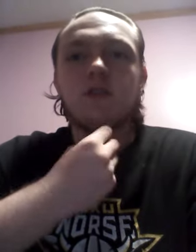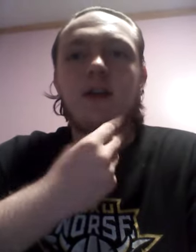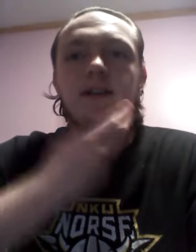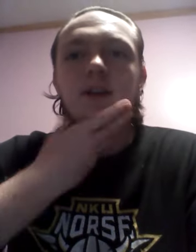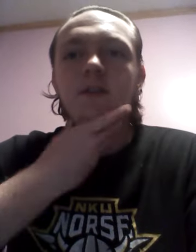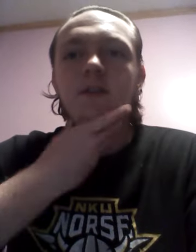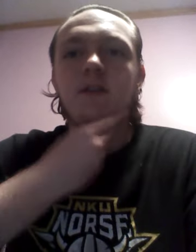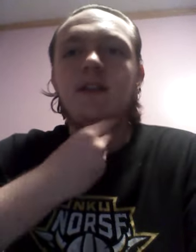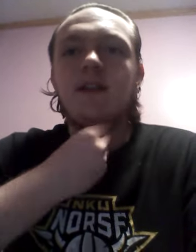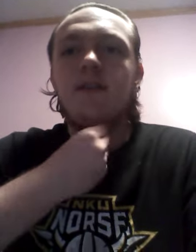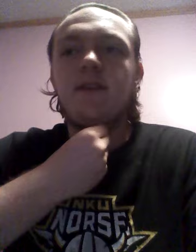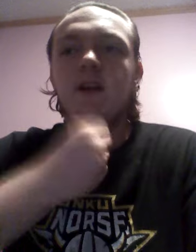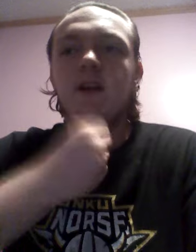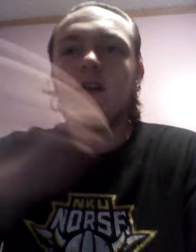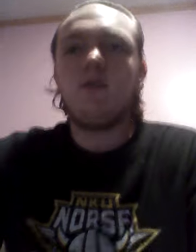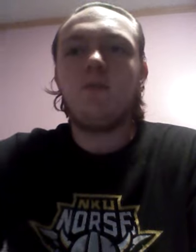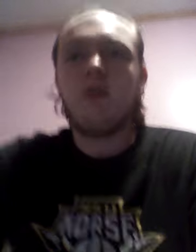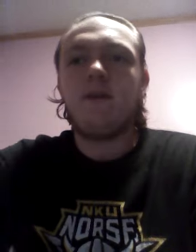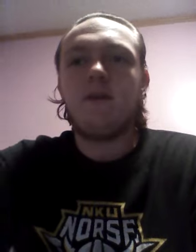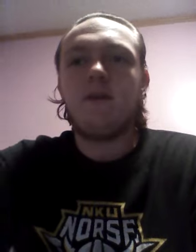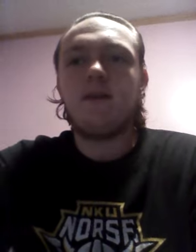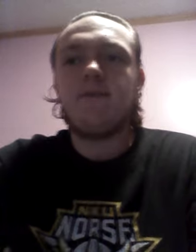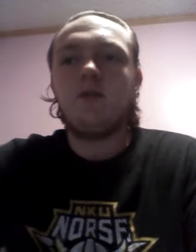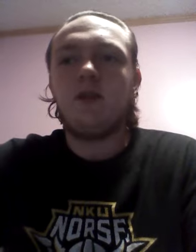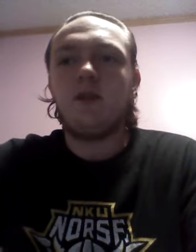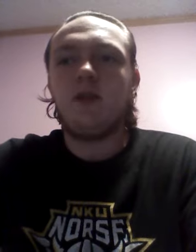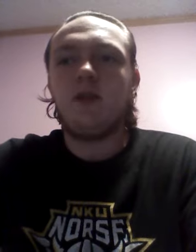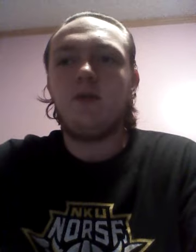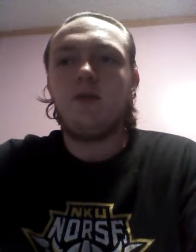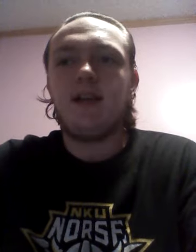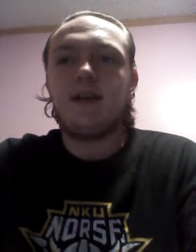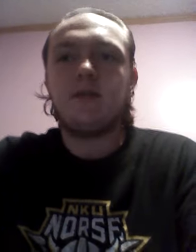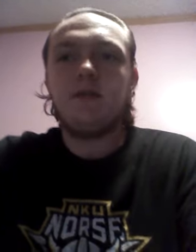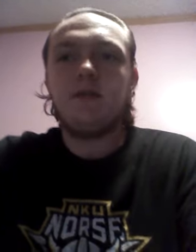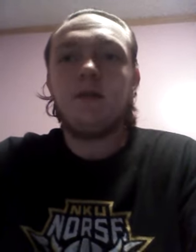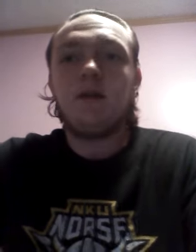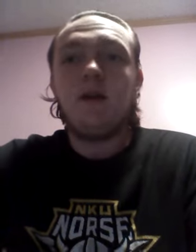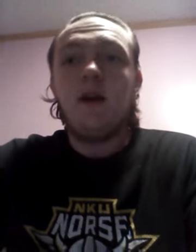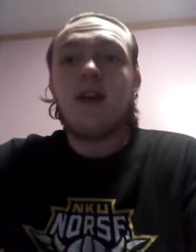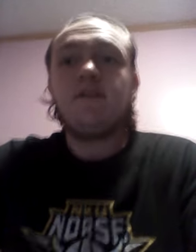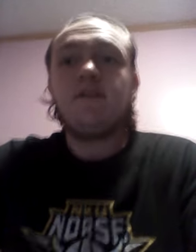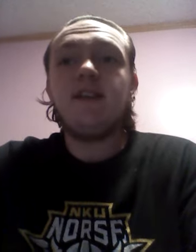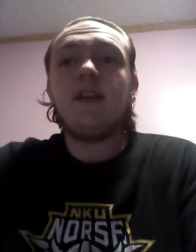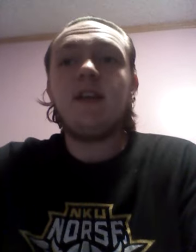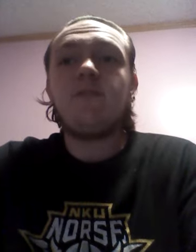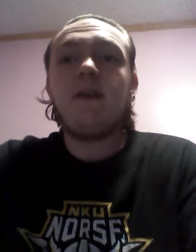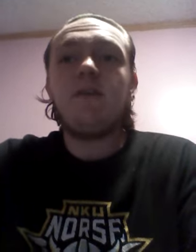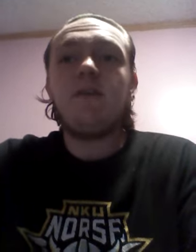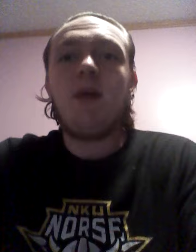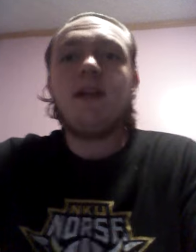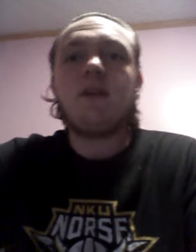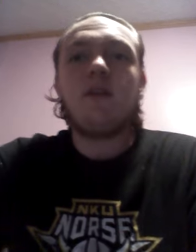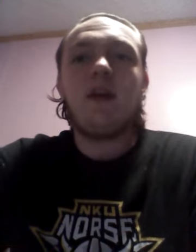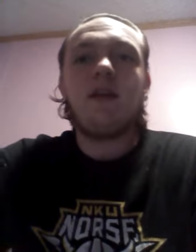scouting Saturday for any sign of a 9-year-old boy missing for nearly a week. As investigators found the bodies of